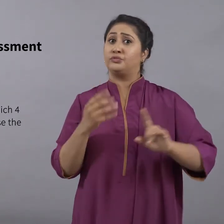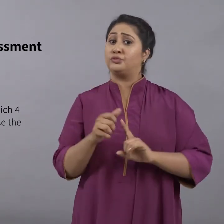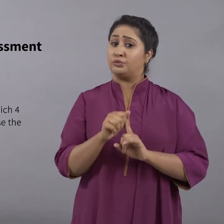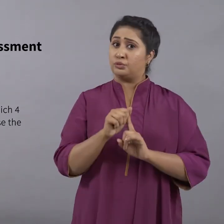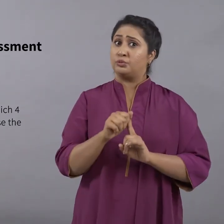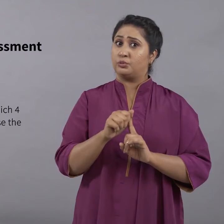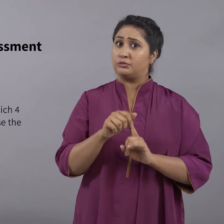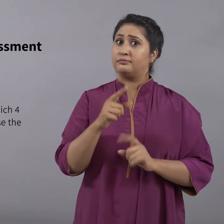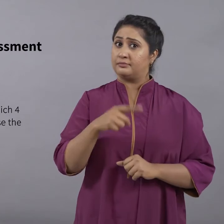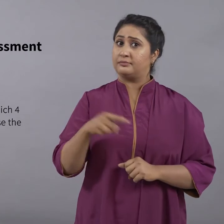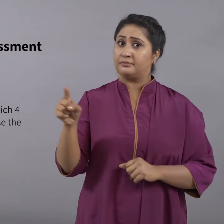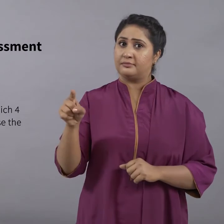4 must be correct.